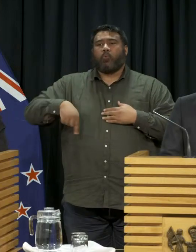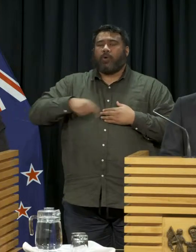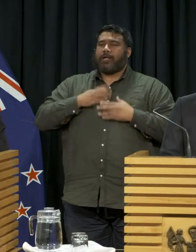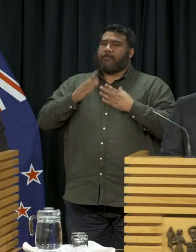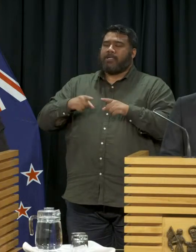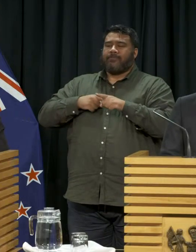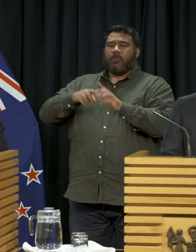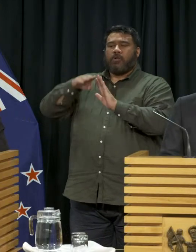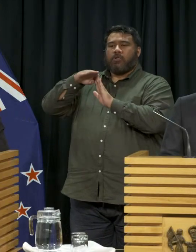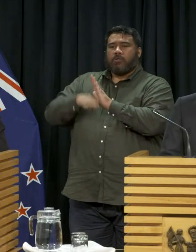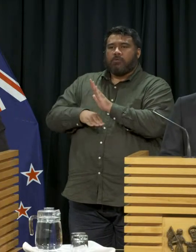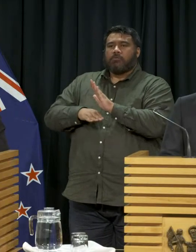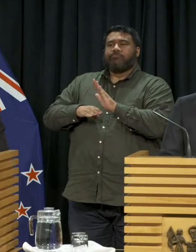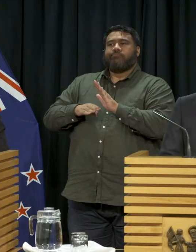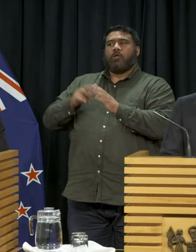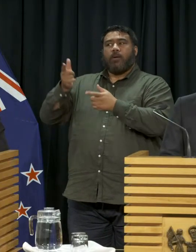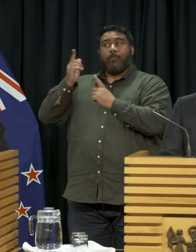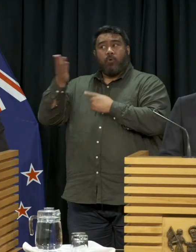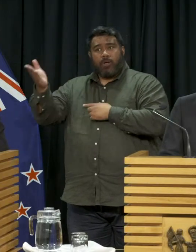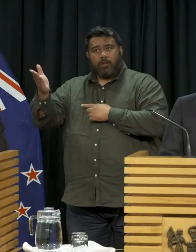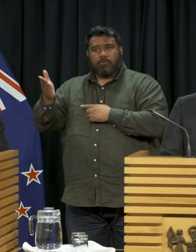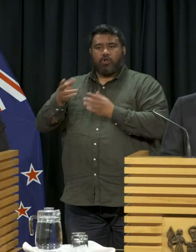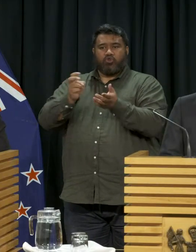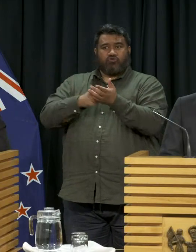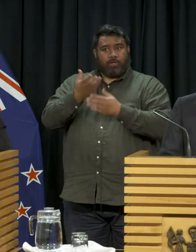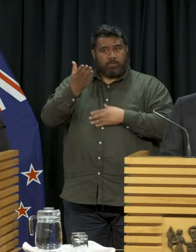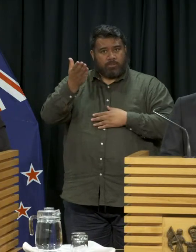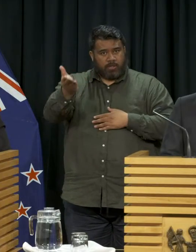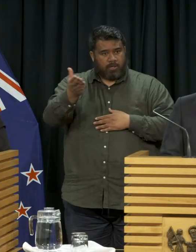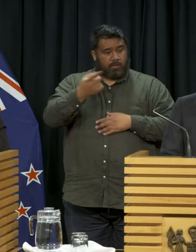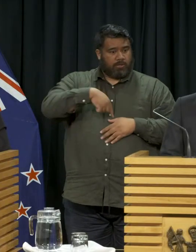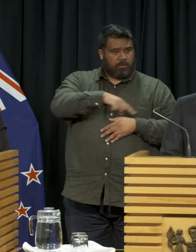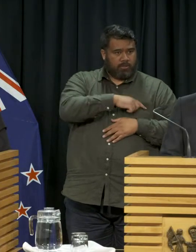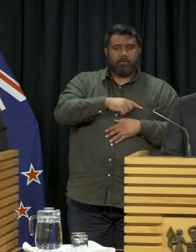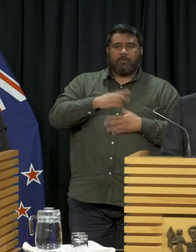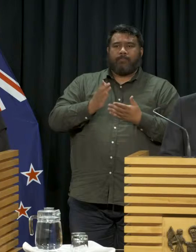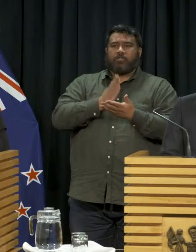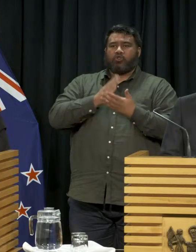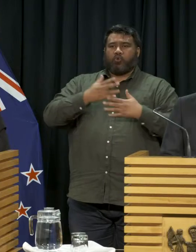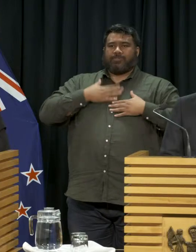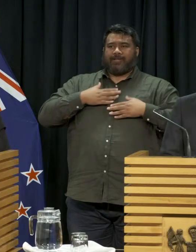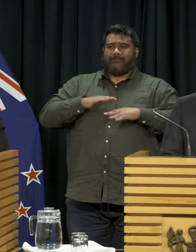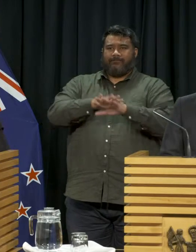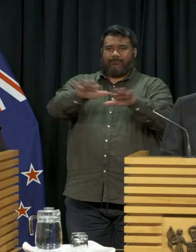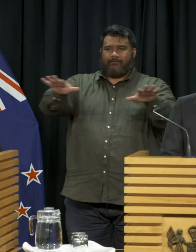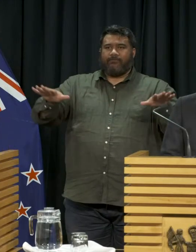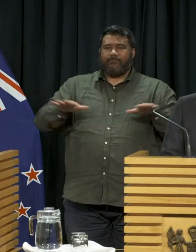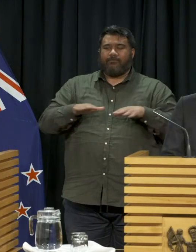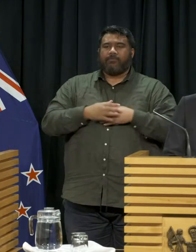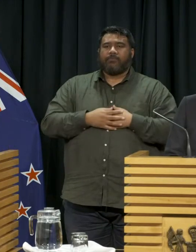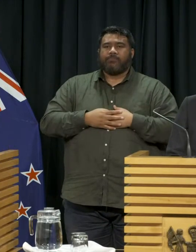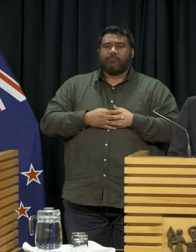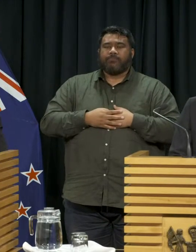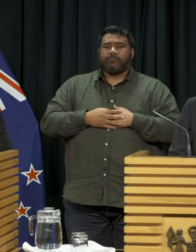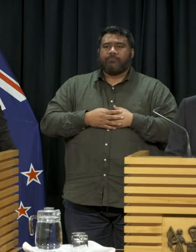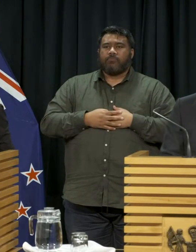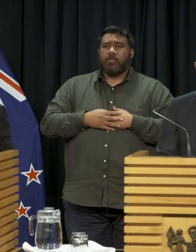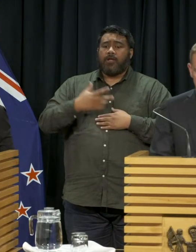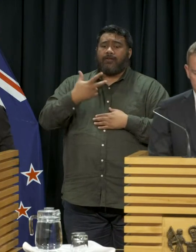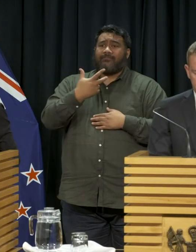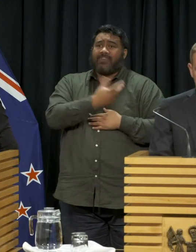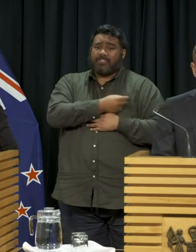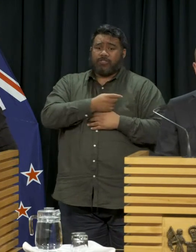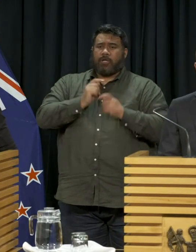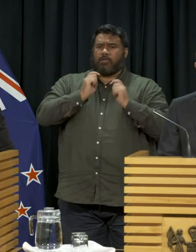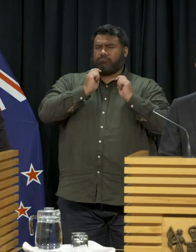obligations as employers and as contractors and make sure we keep them safe. The vaccination program is the biggest